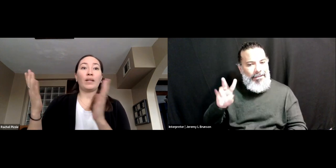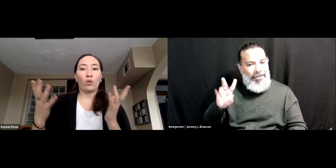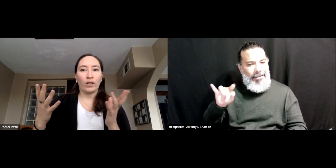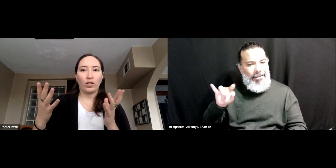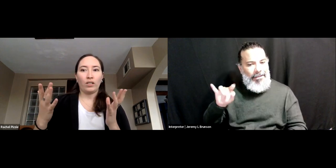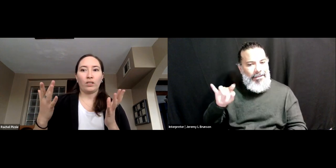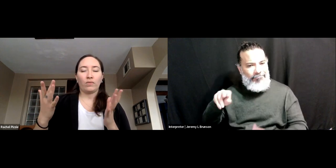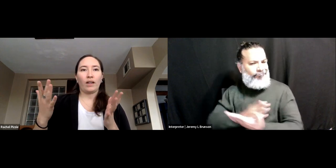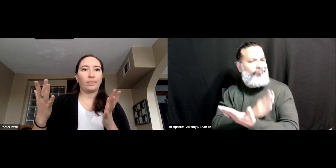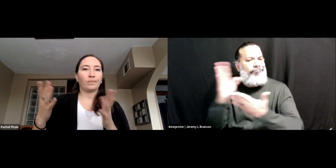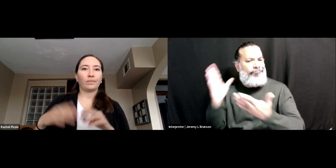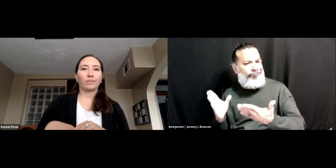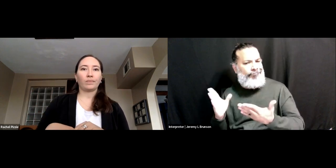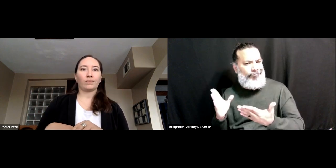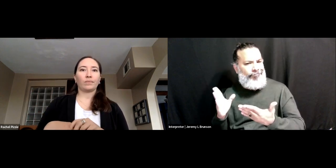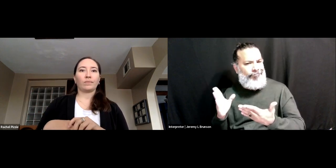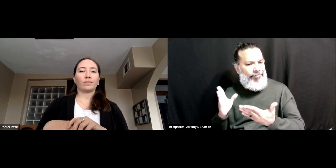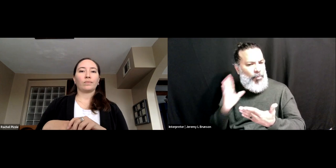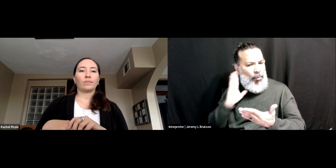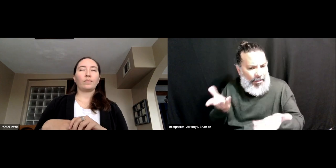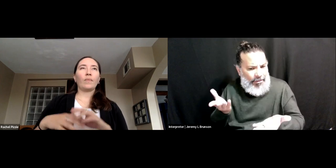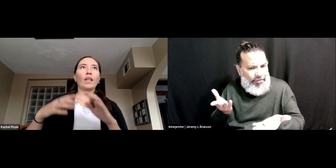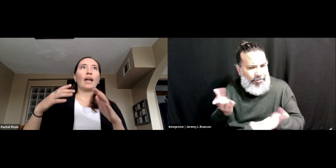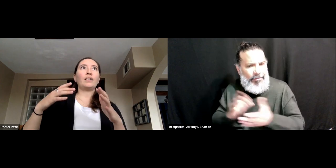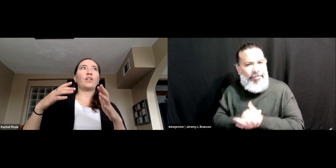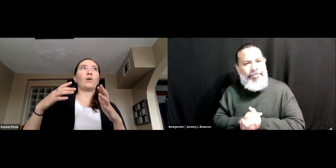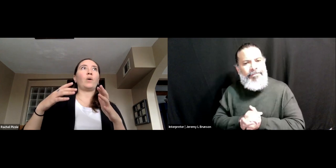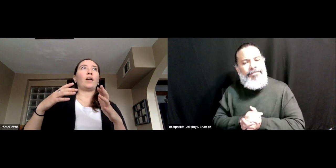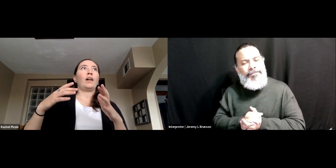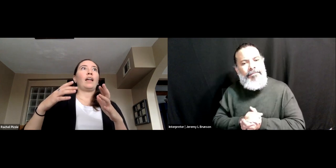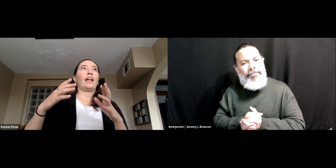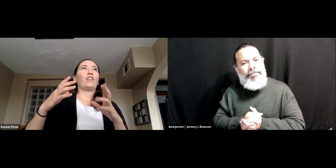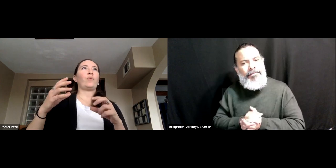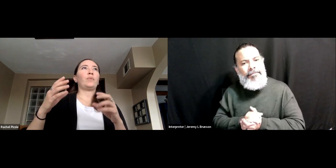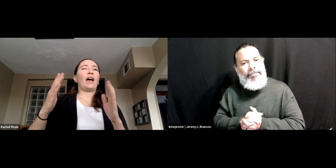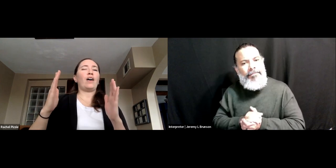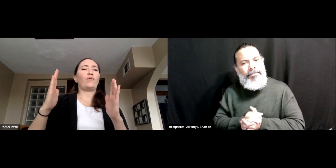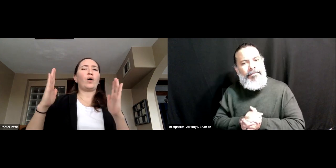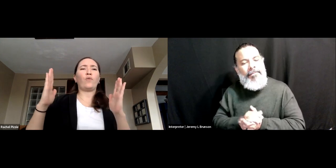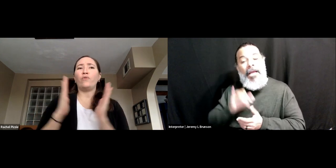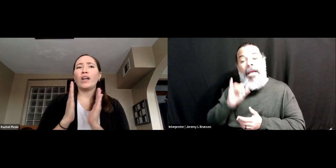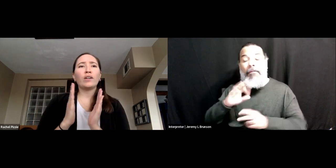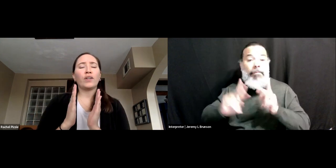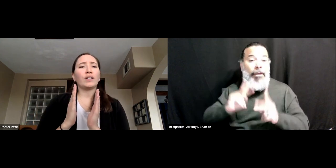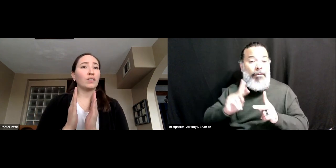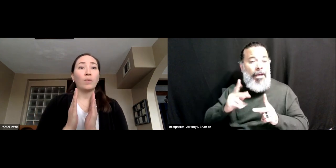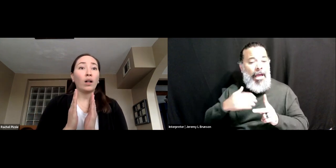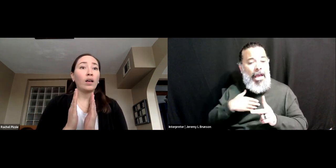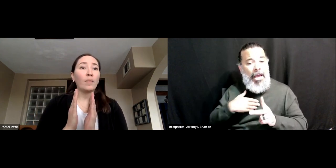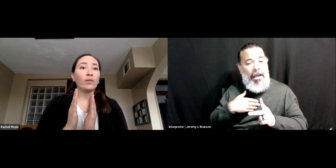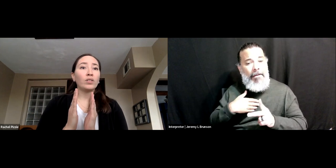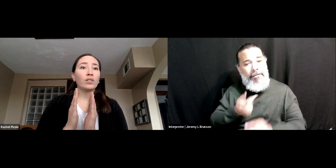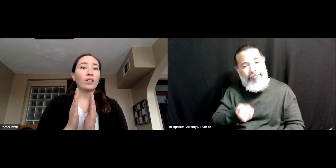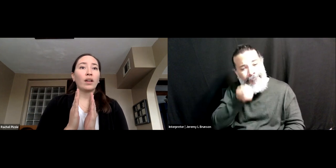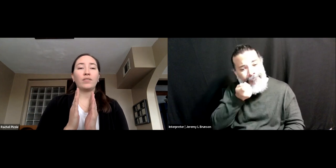across mean questions, right? And so if people have a very, very